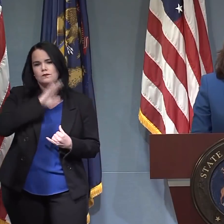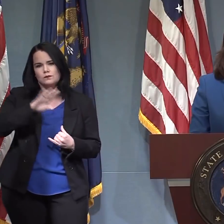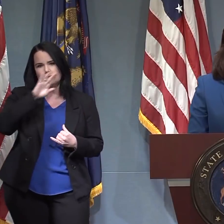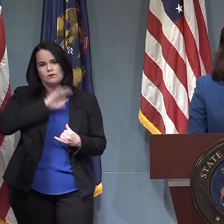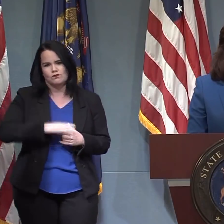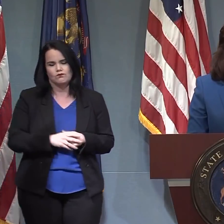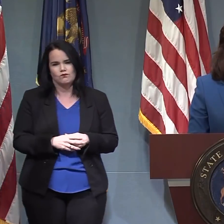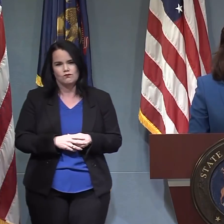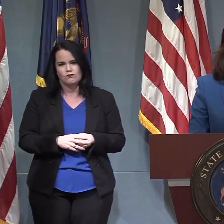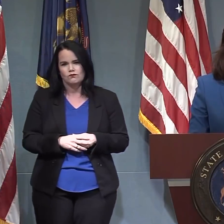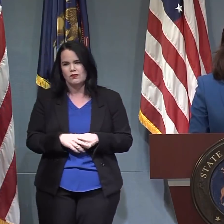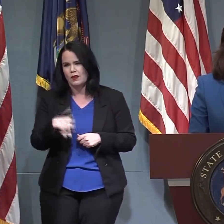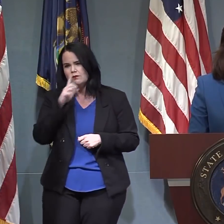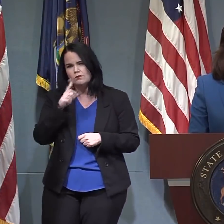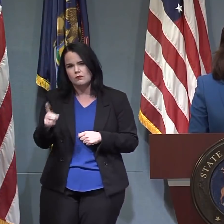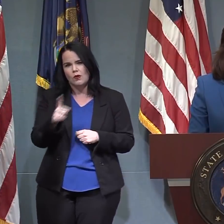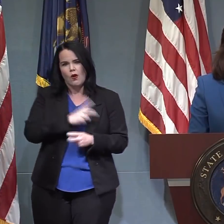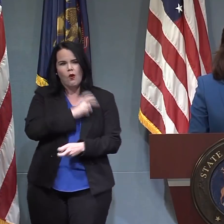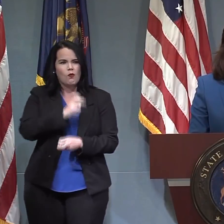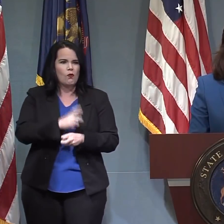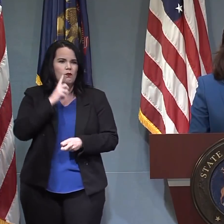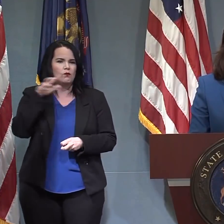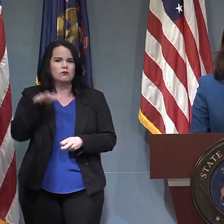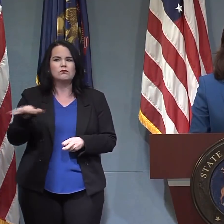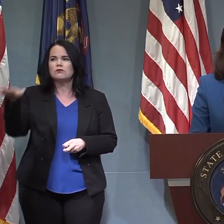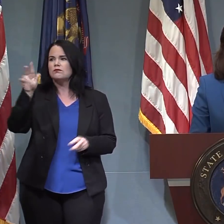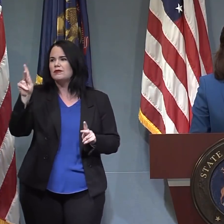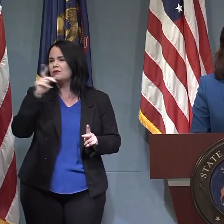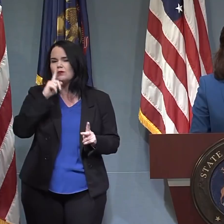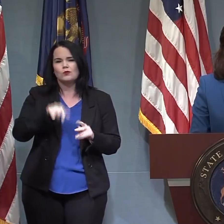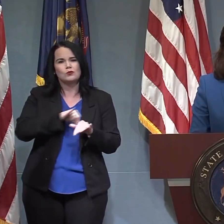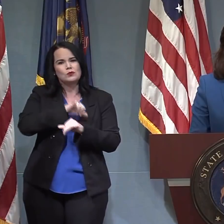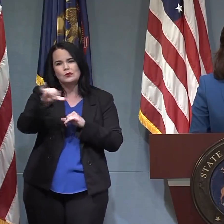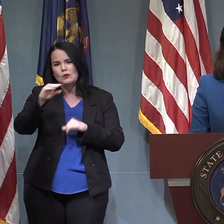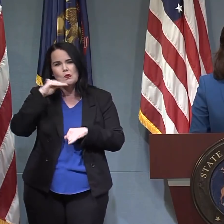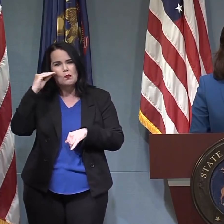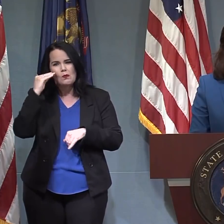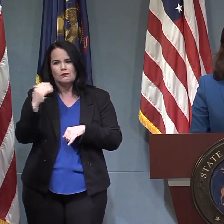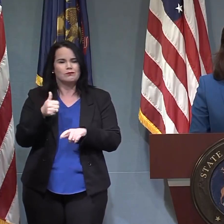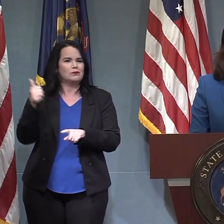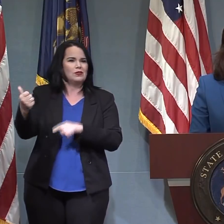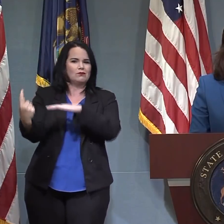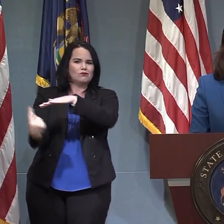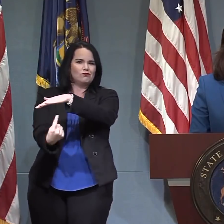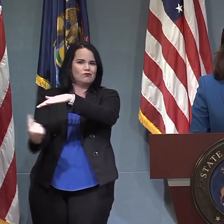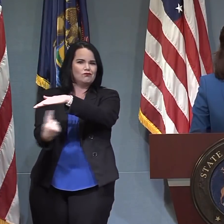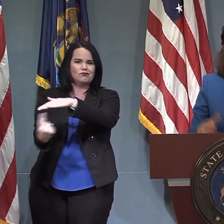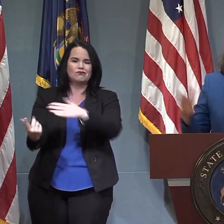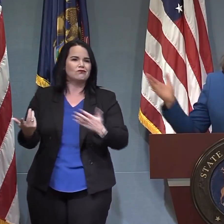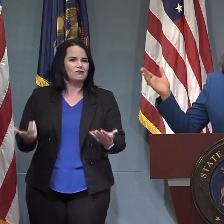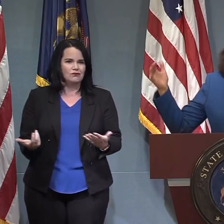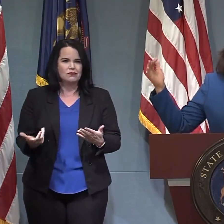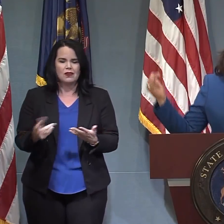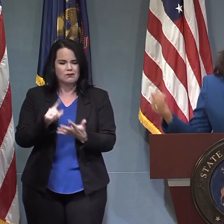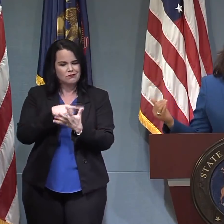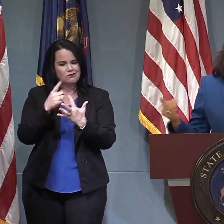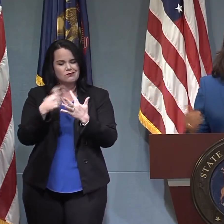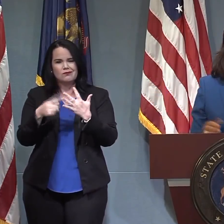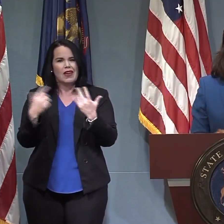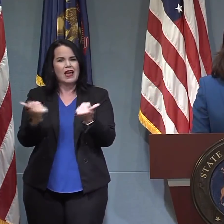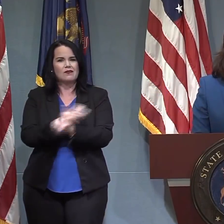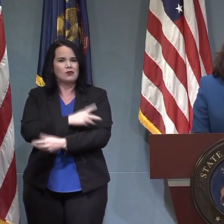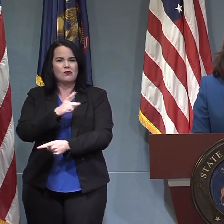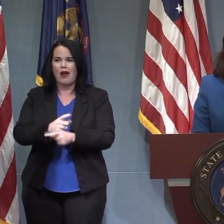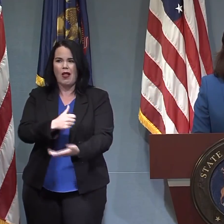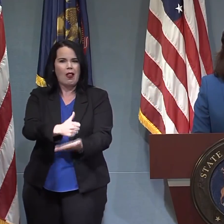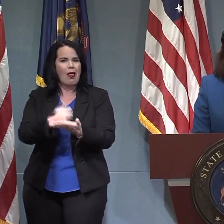for people across our state, people that are self-isolating, people that are doing all of the right things and contributed to